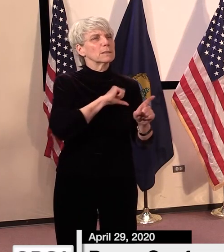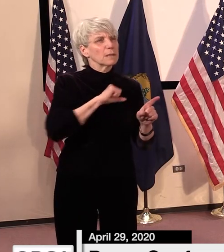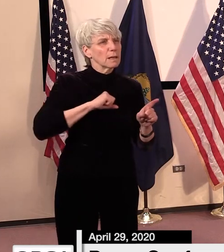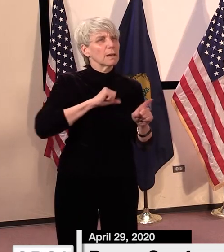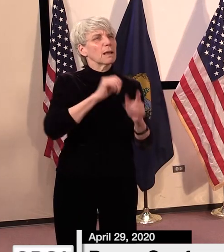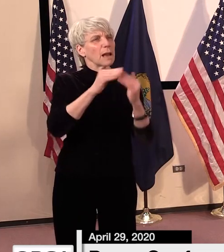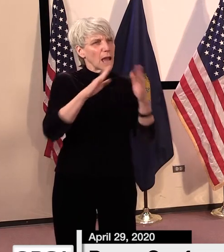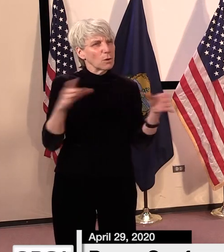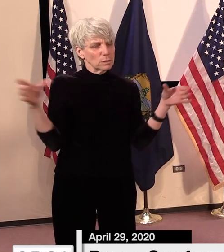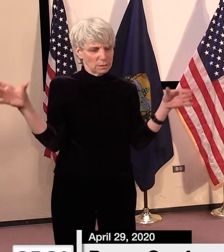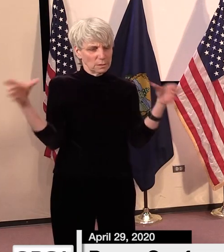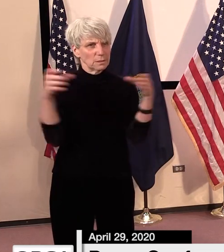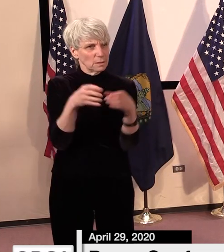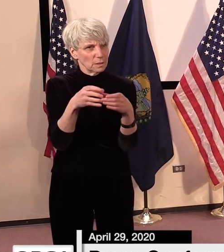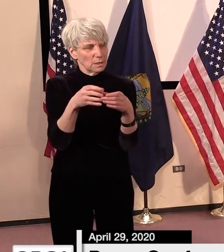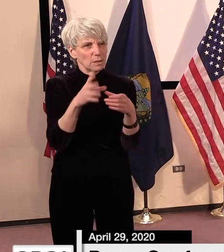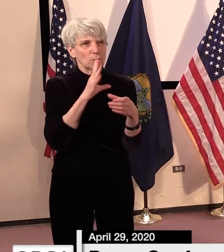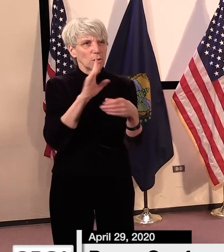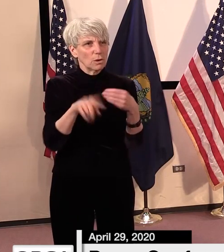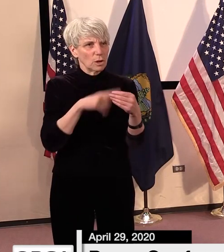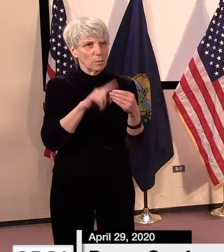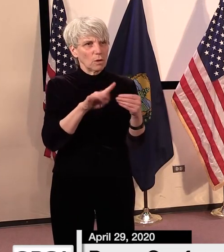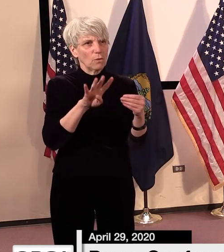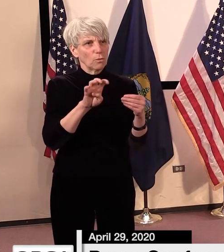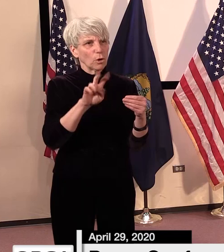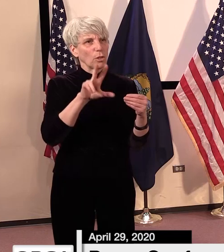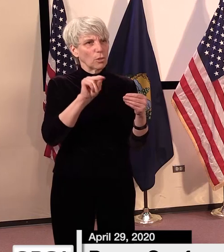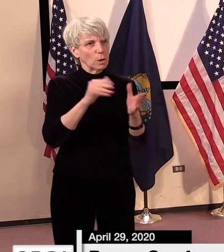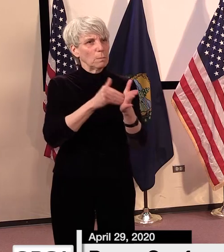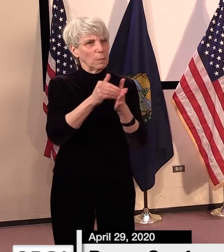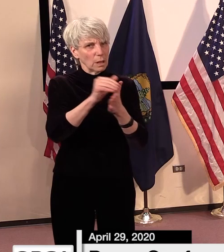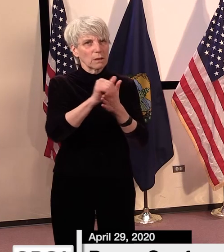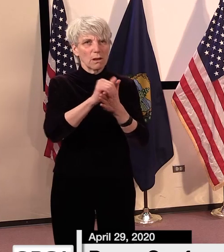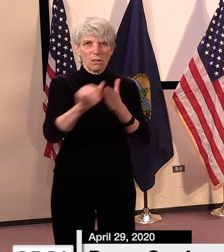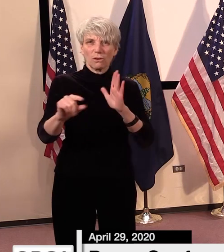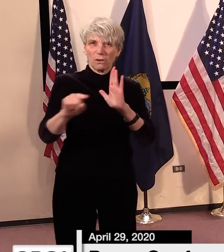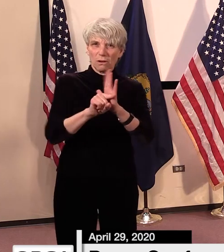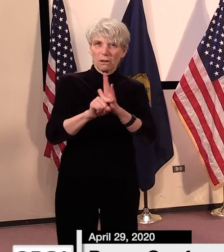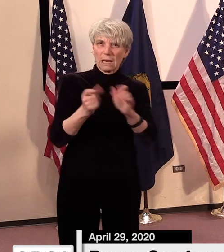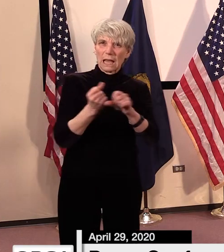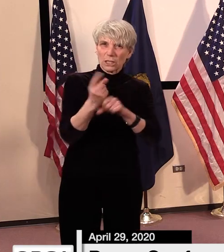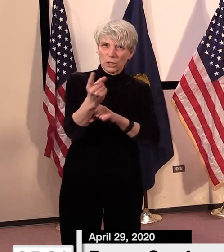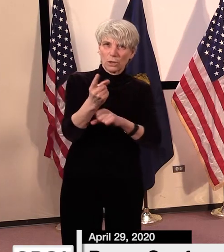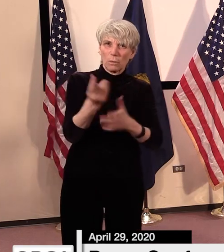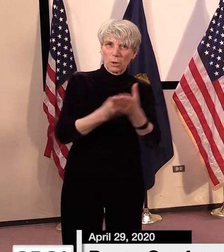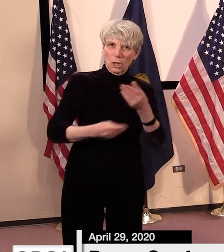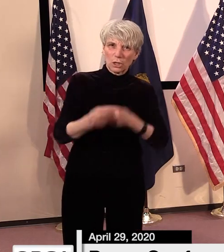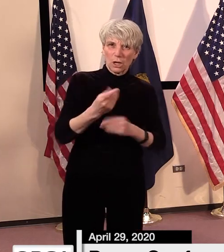dollar deficit or hole in the budget for next year.